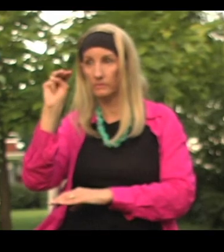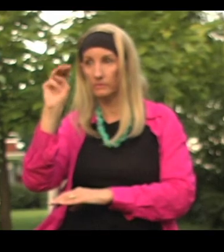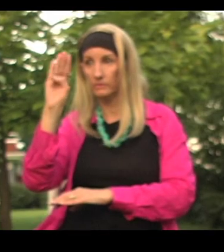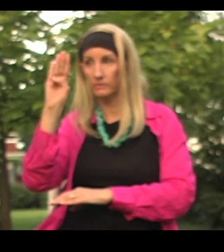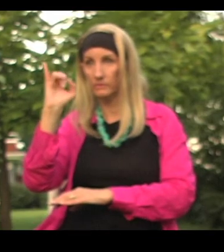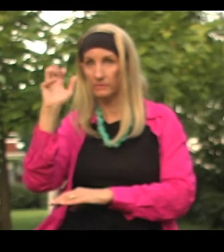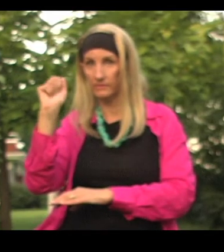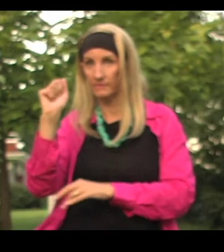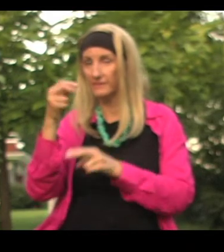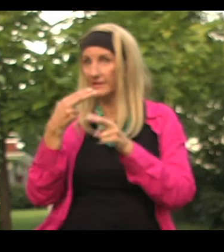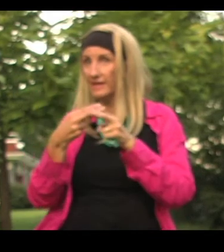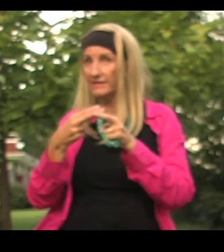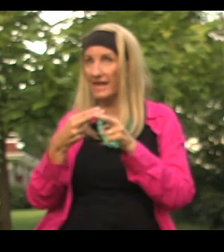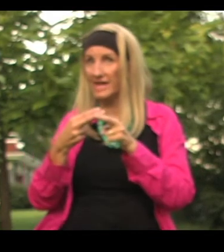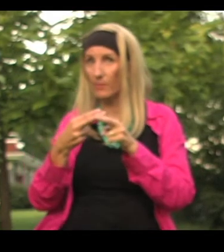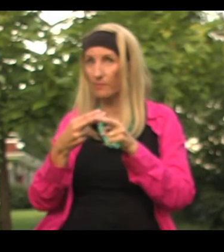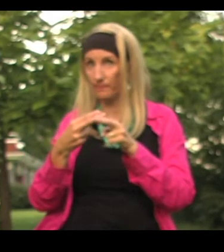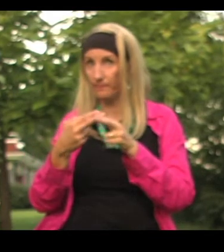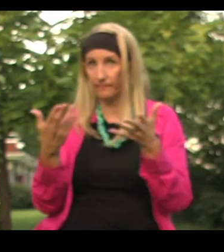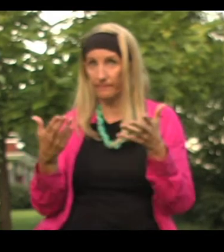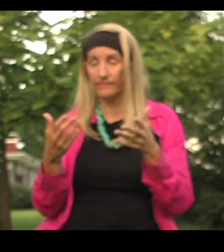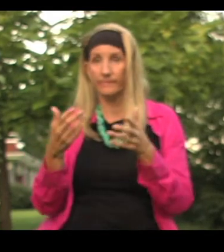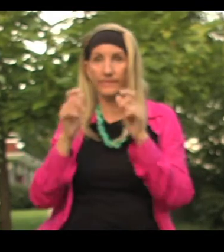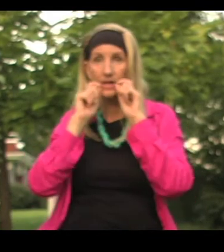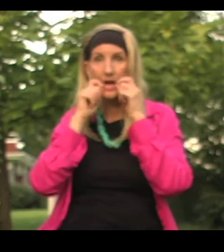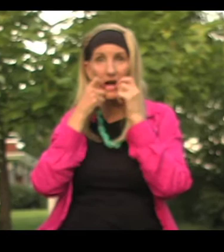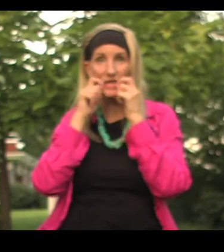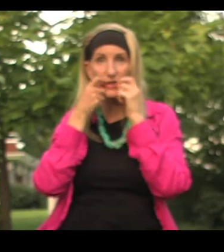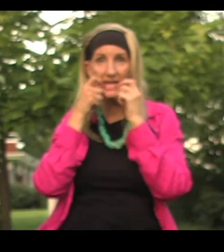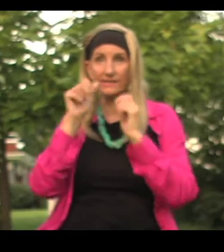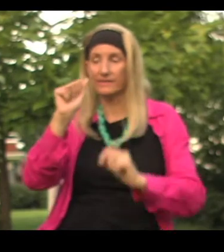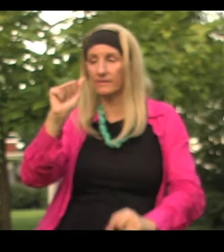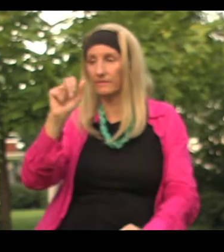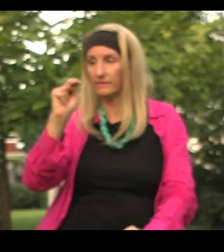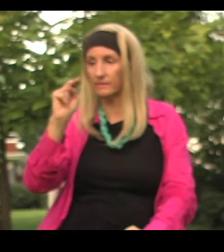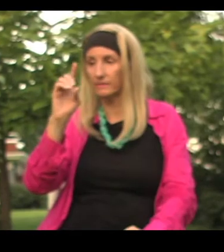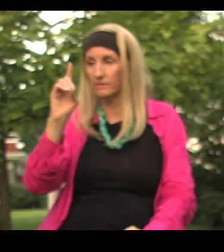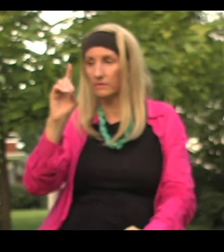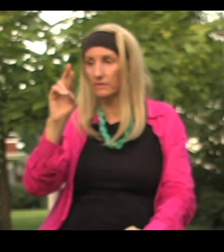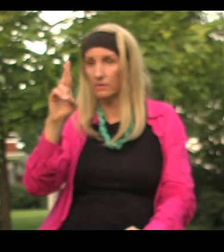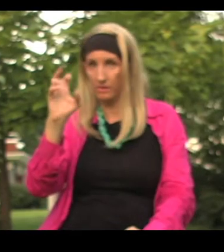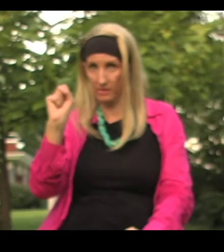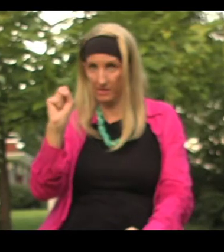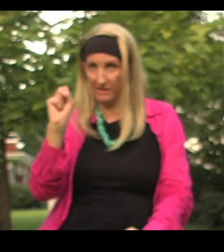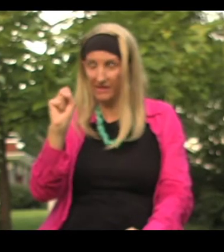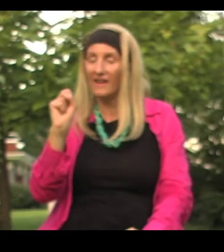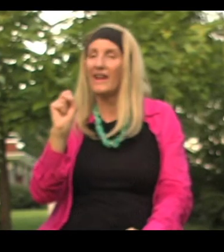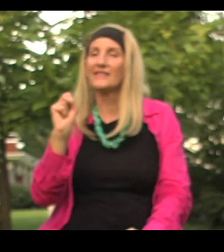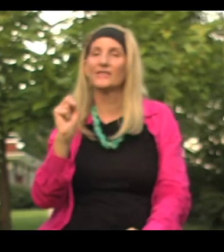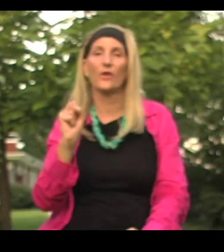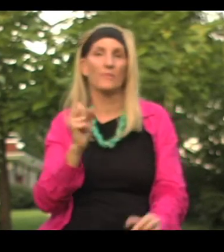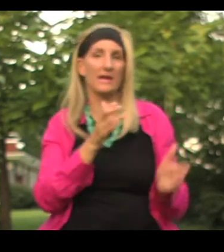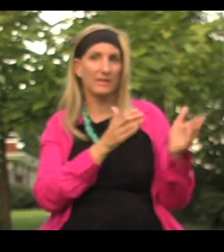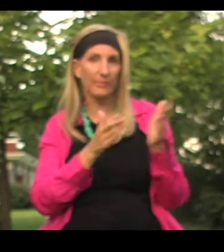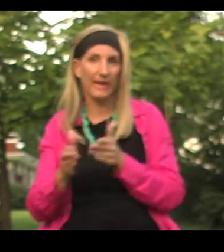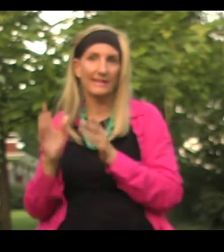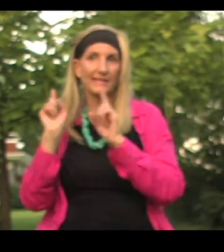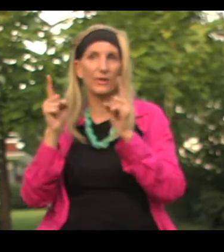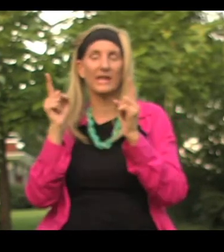His name, Andres. And so I made the plans to go get him, and